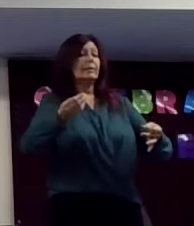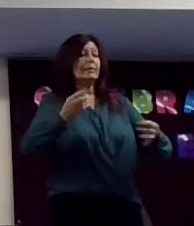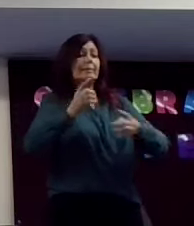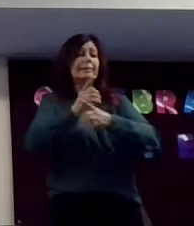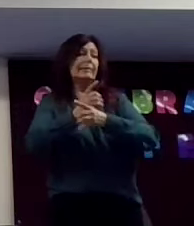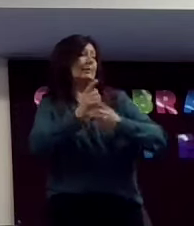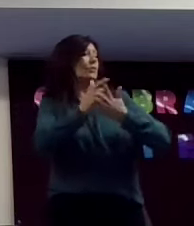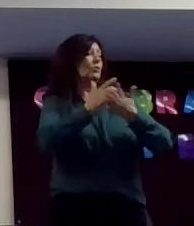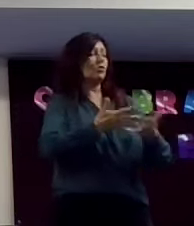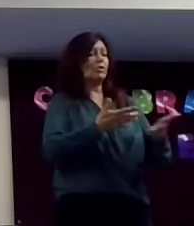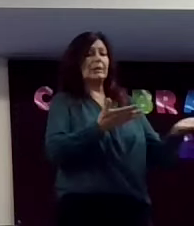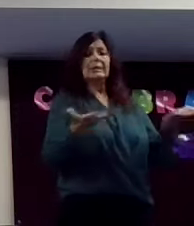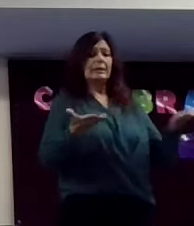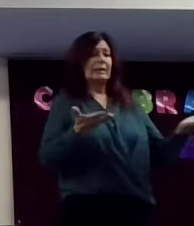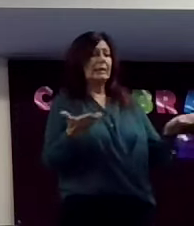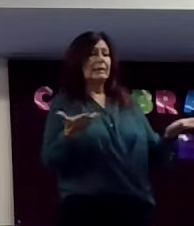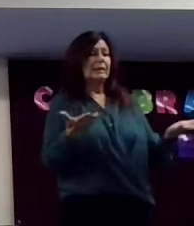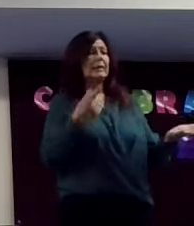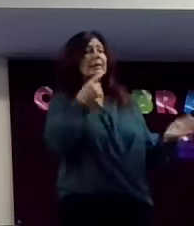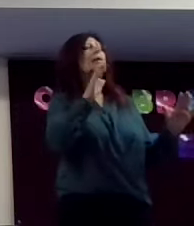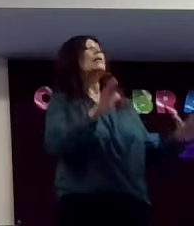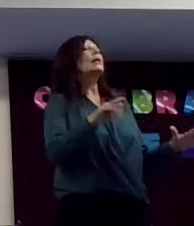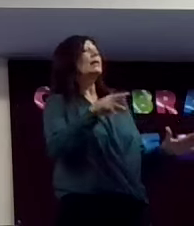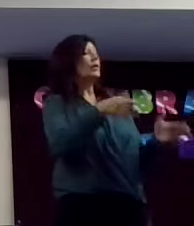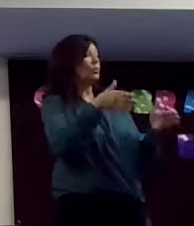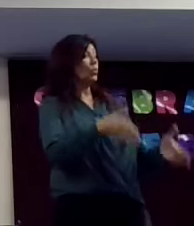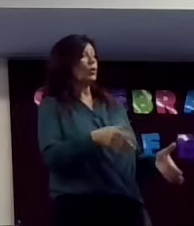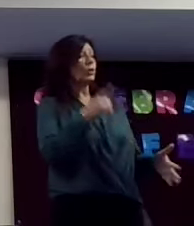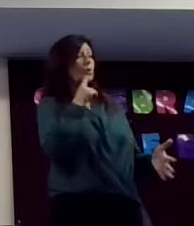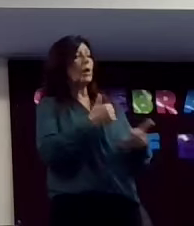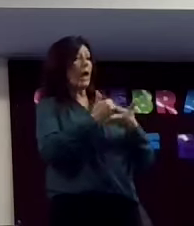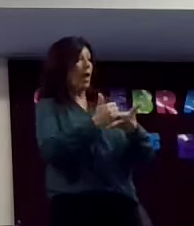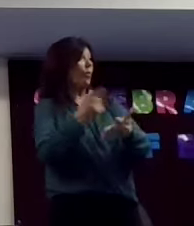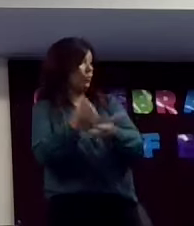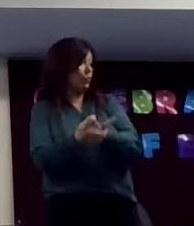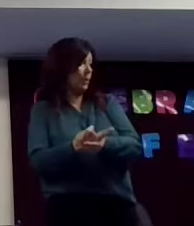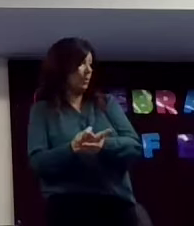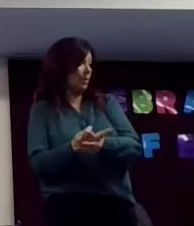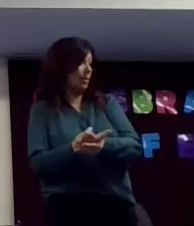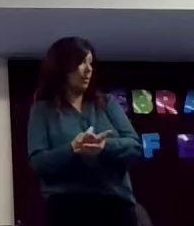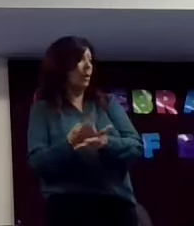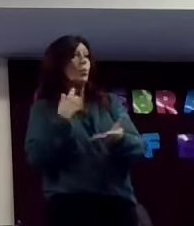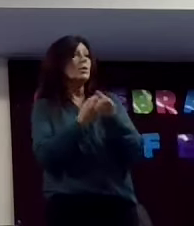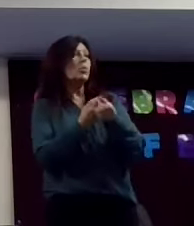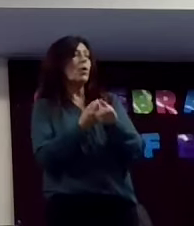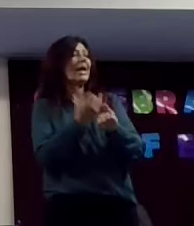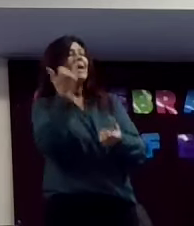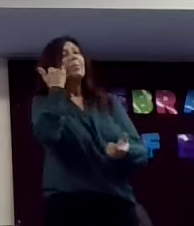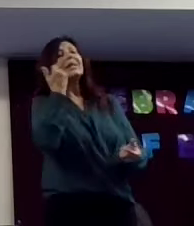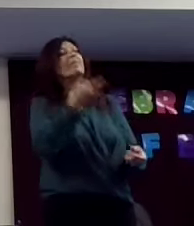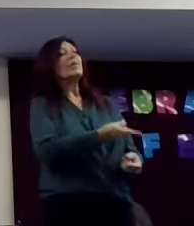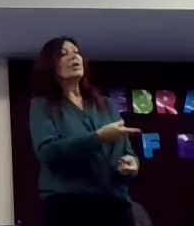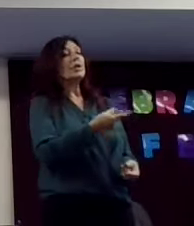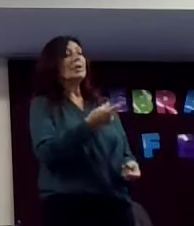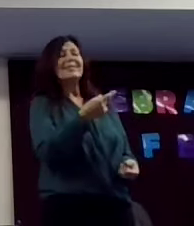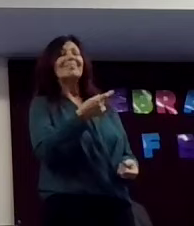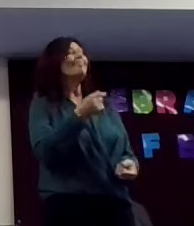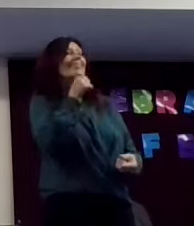defense attorney that's representing this person are gonna say, look, this person would benefit from mental health treatment, we're gonna support it. But if someone